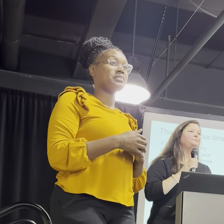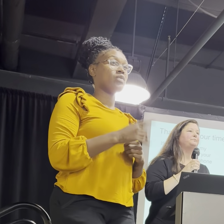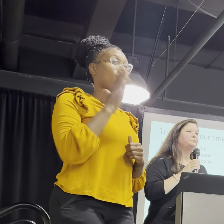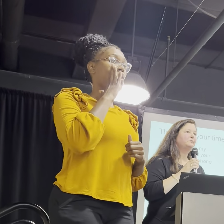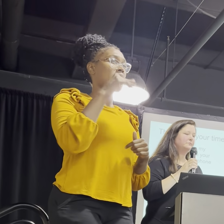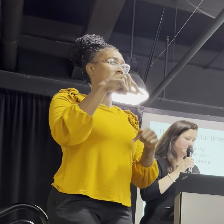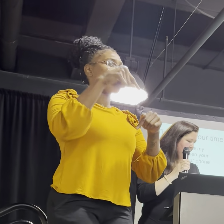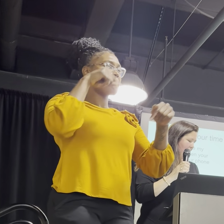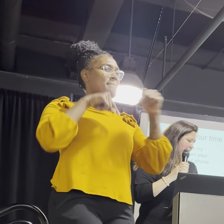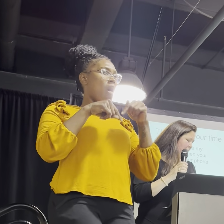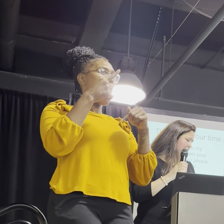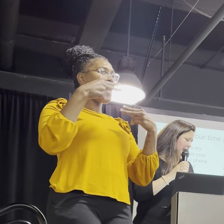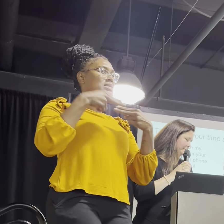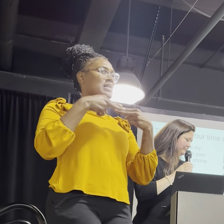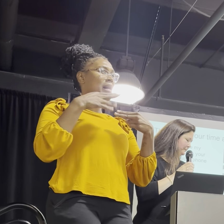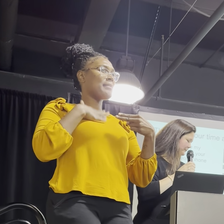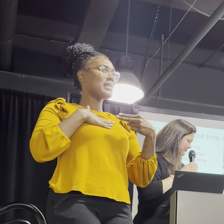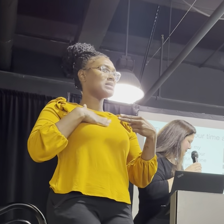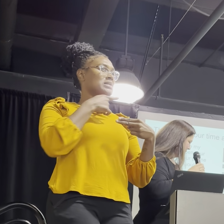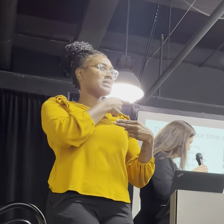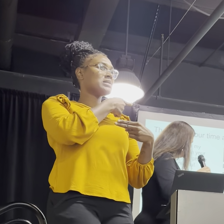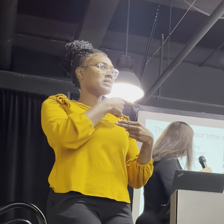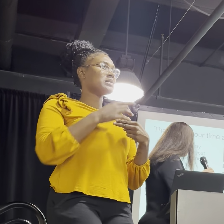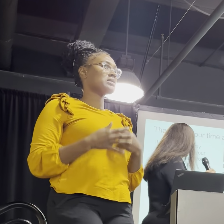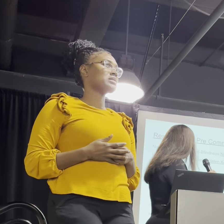you go back one slide? Absolutely.